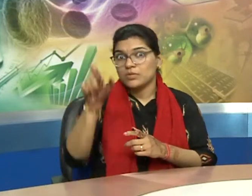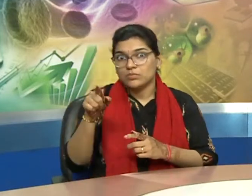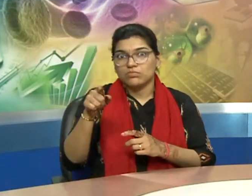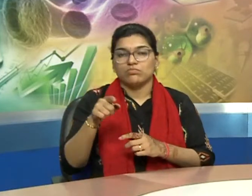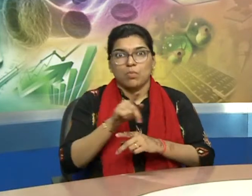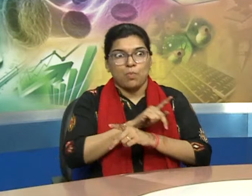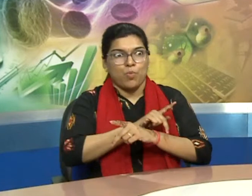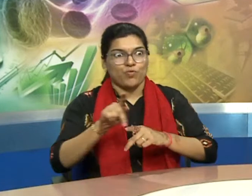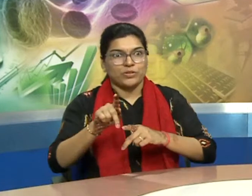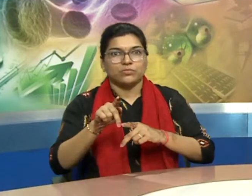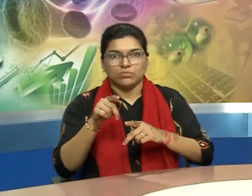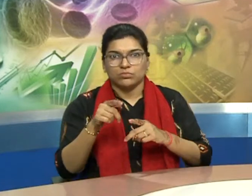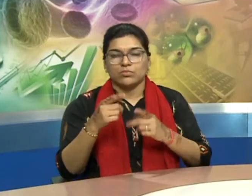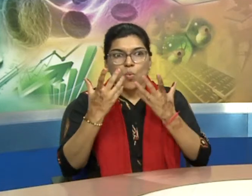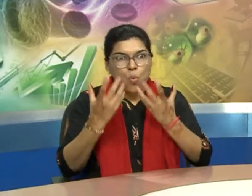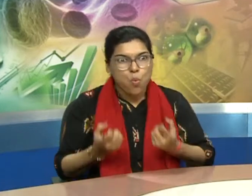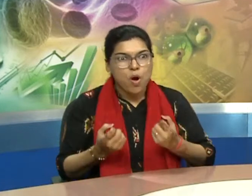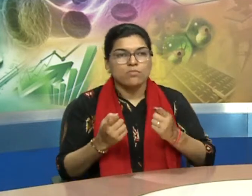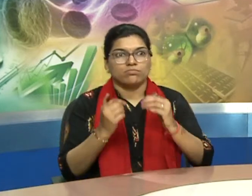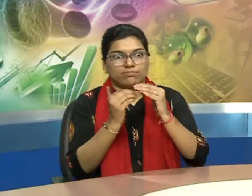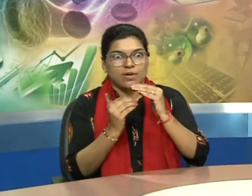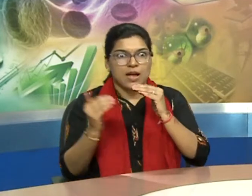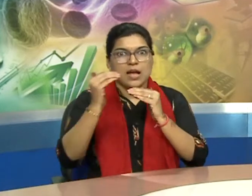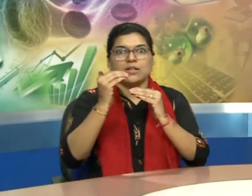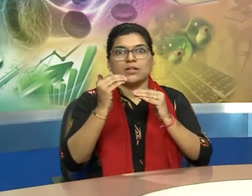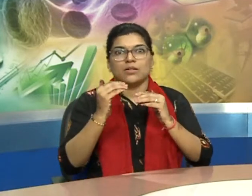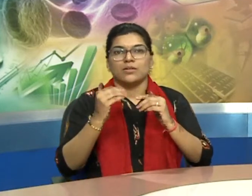The first main objective is to provide intellectual